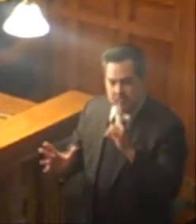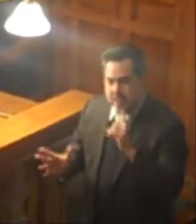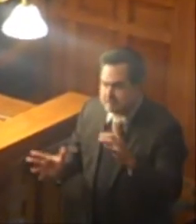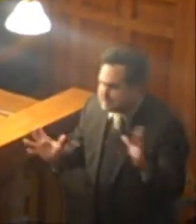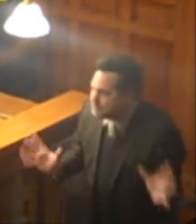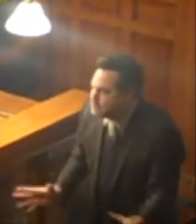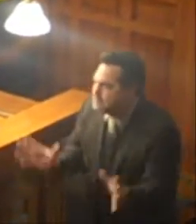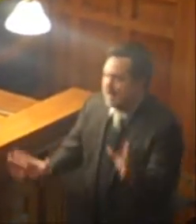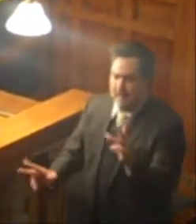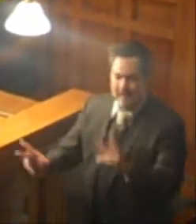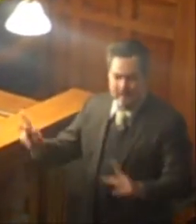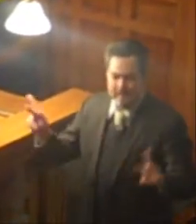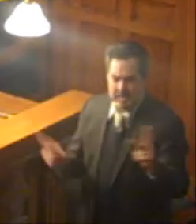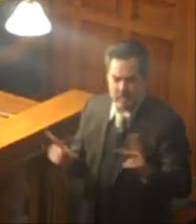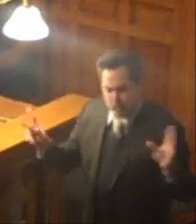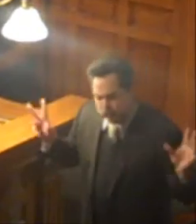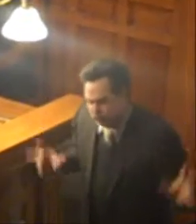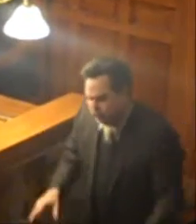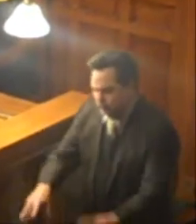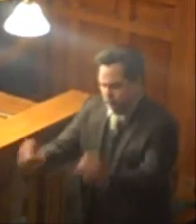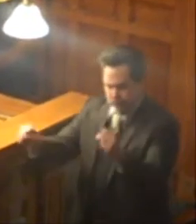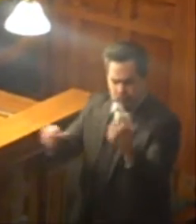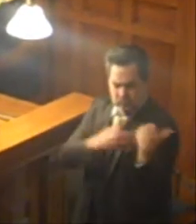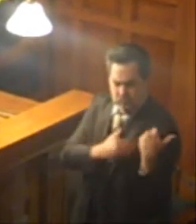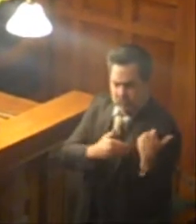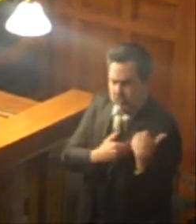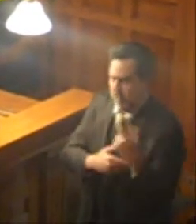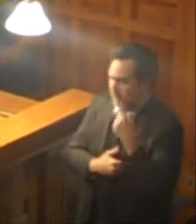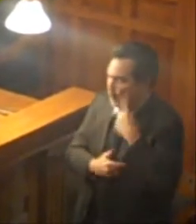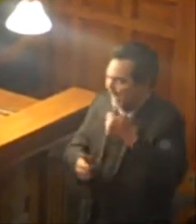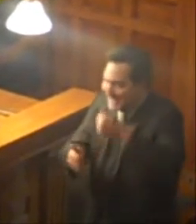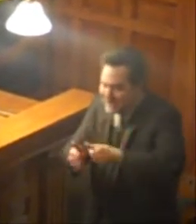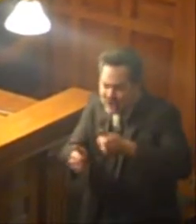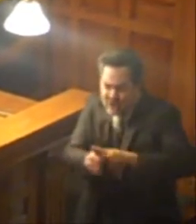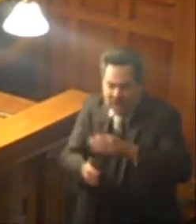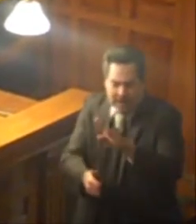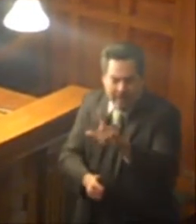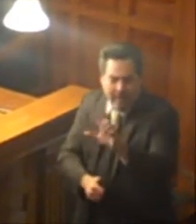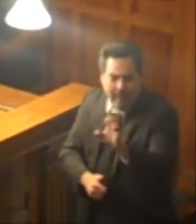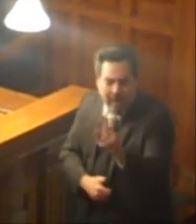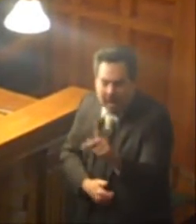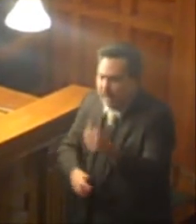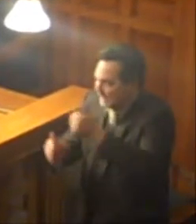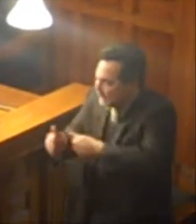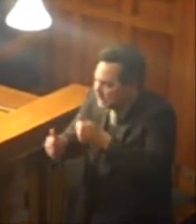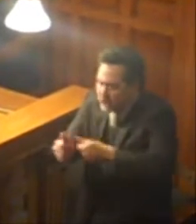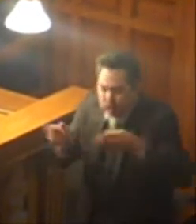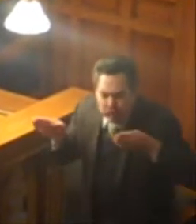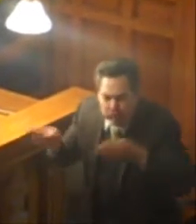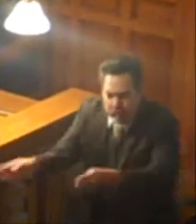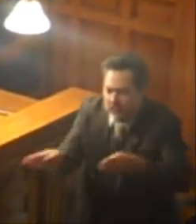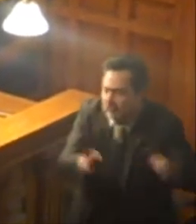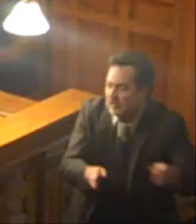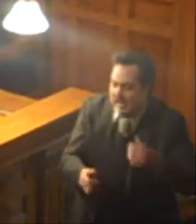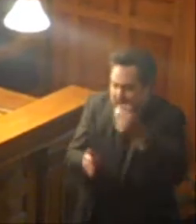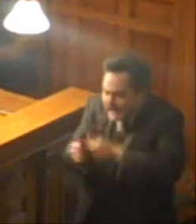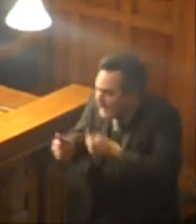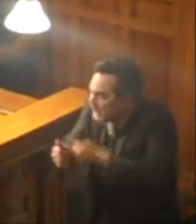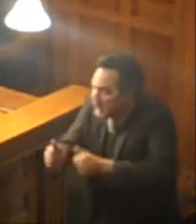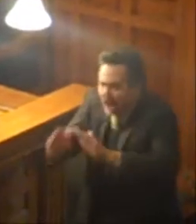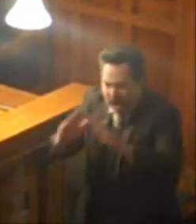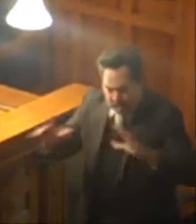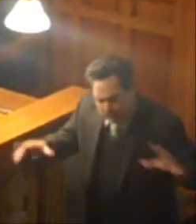to take back our streets block by block, house by house. This city belongs to the